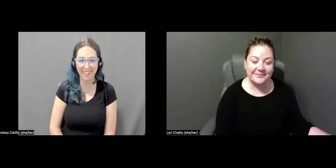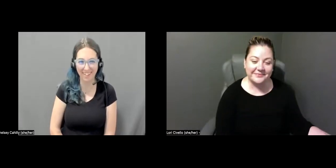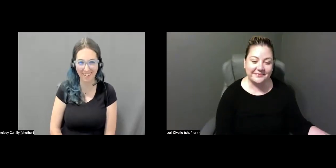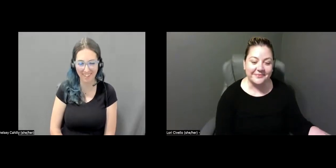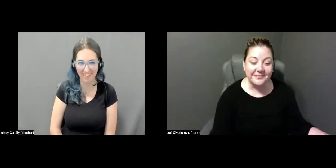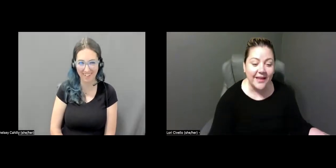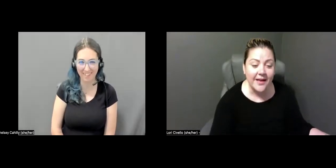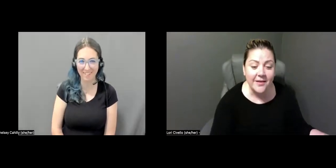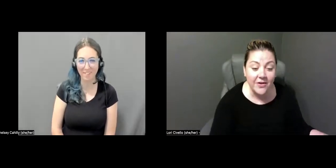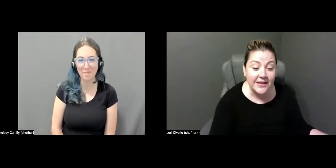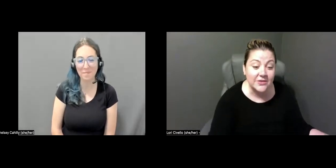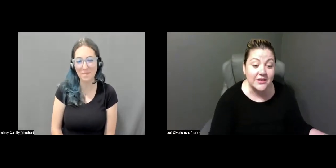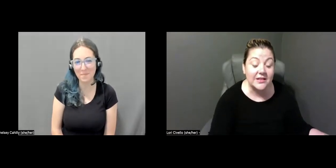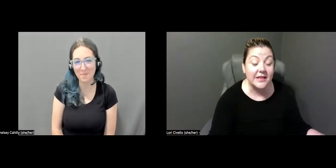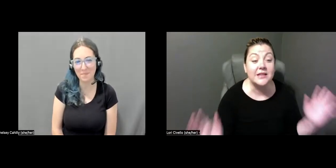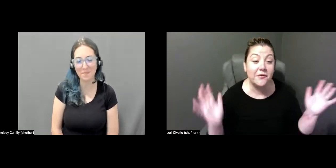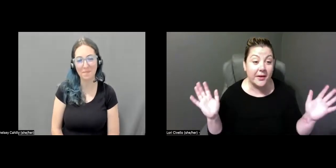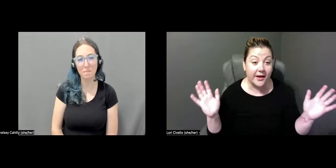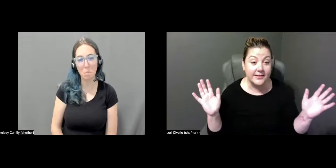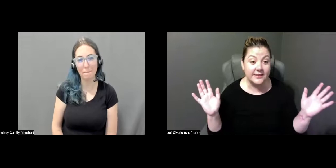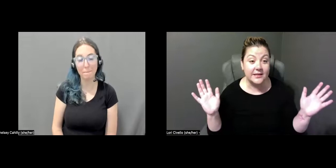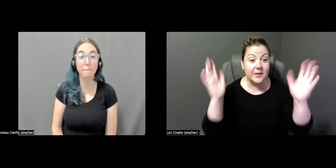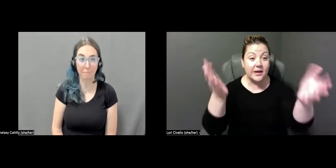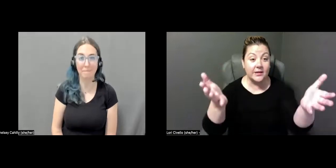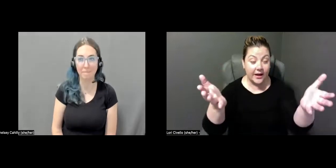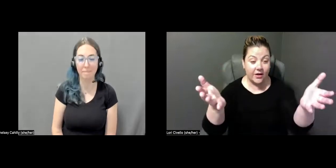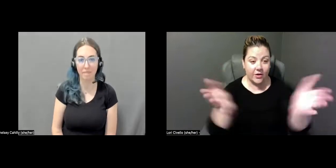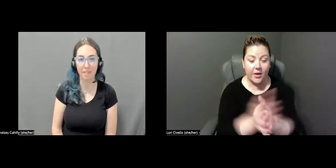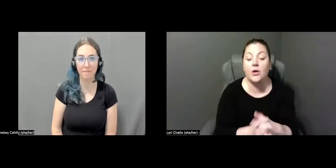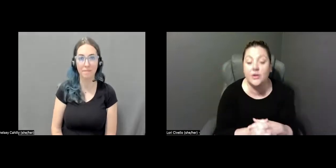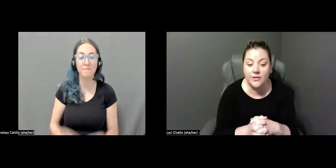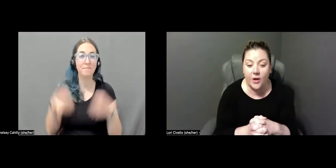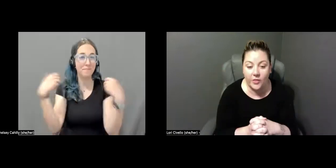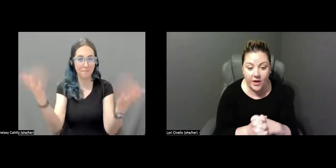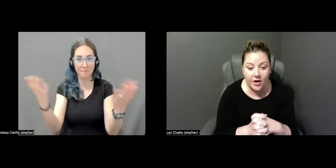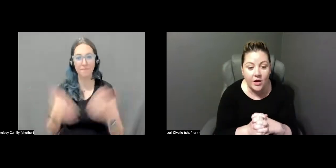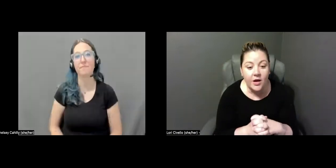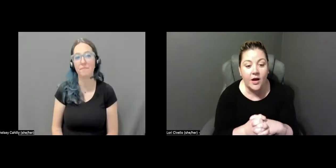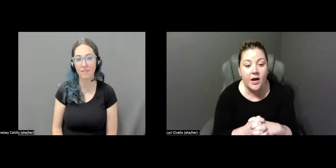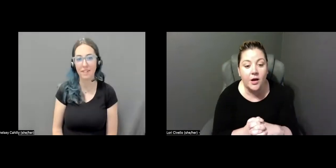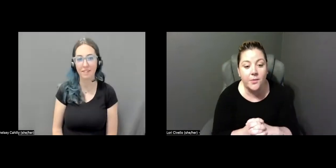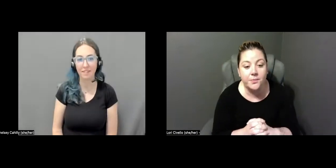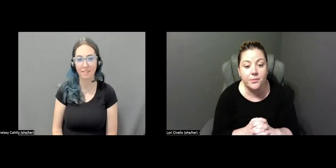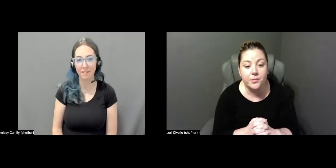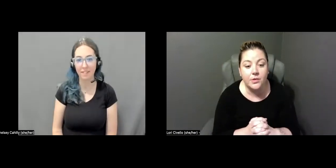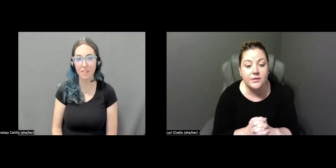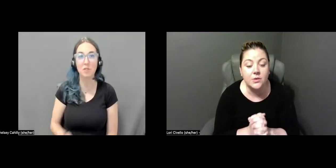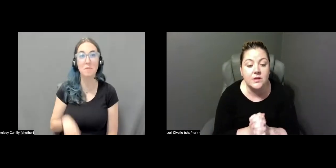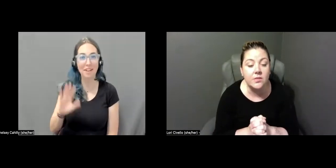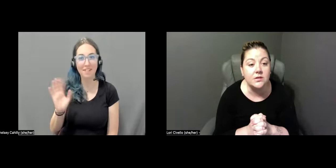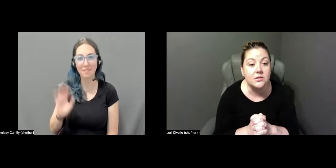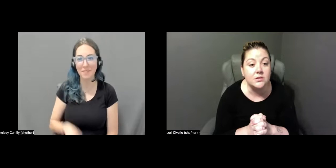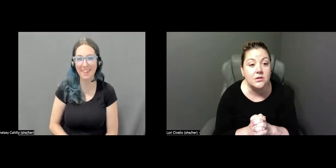Right. Okay, so that's enough about us. Let's make it now about you out there. In